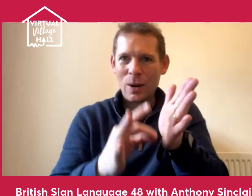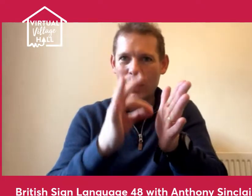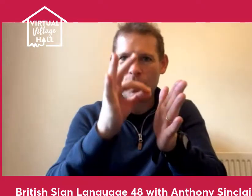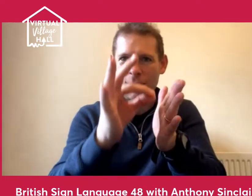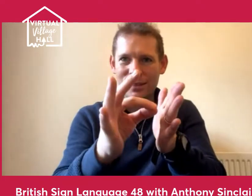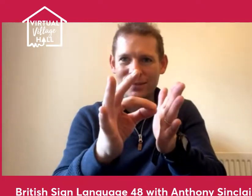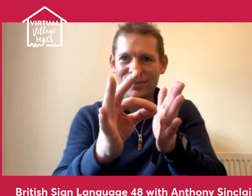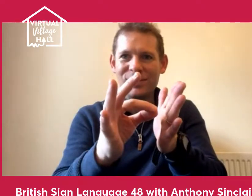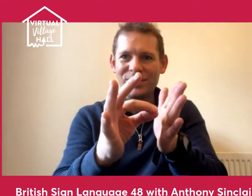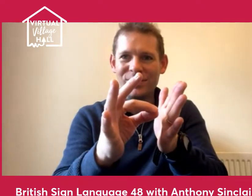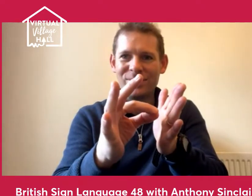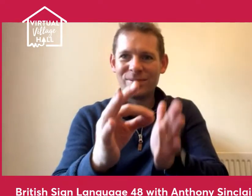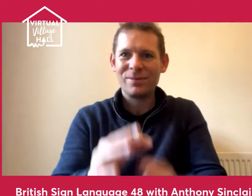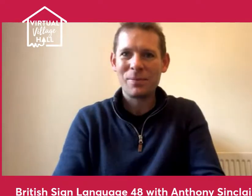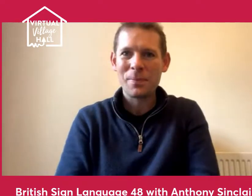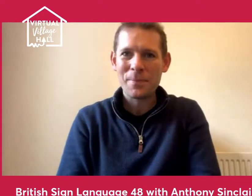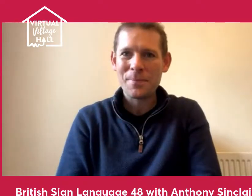1 hour.